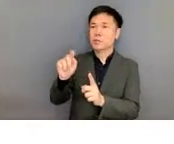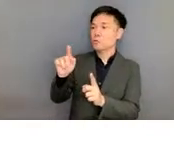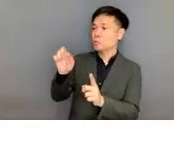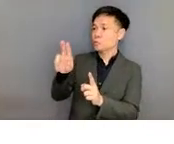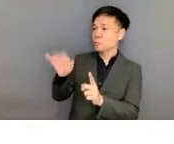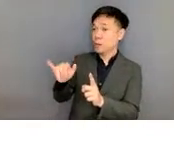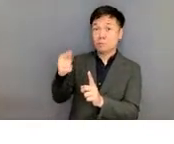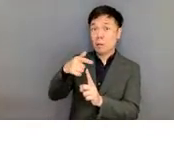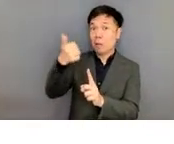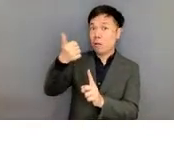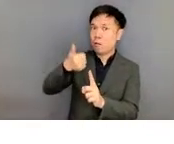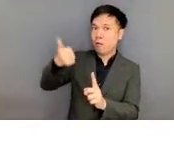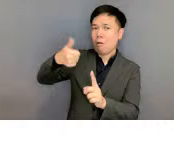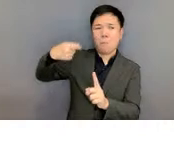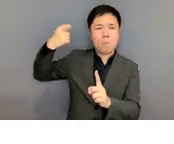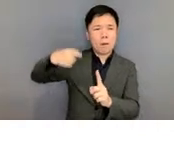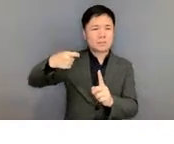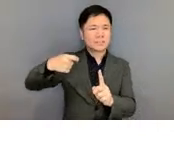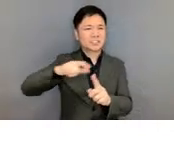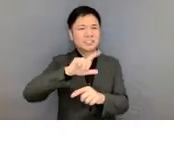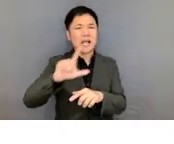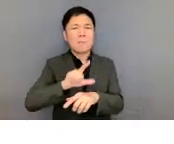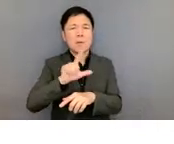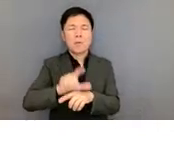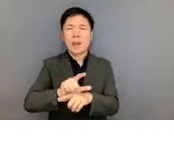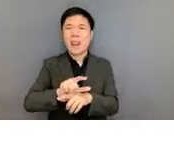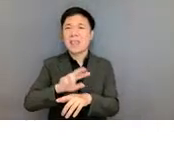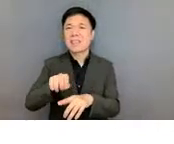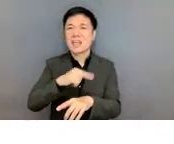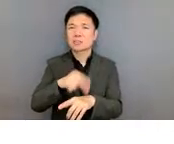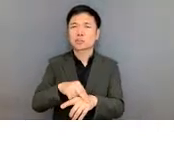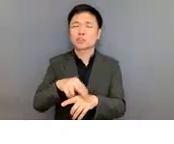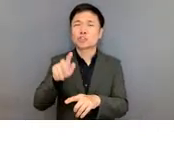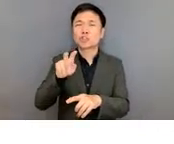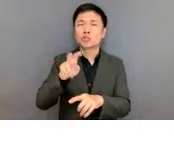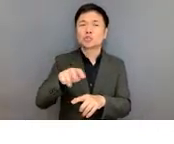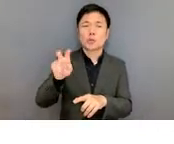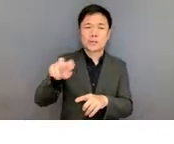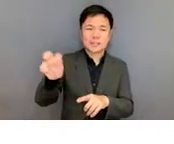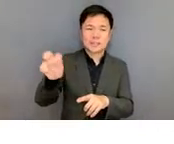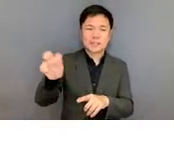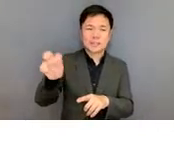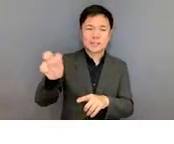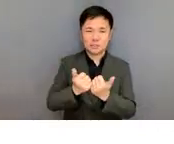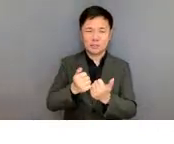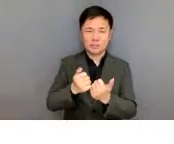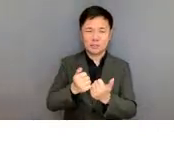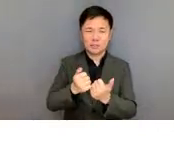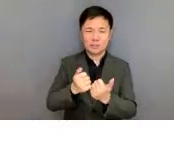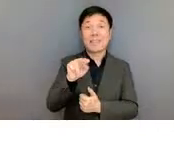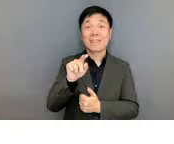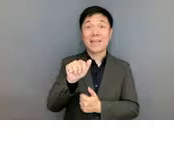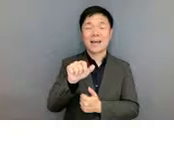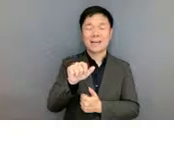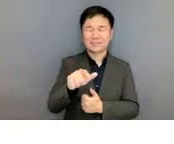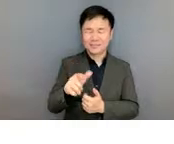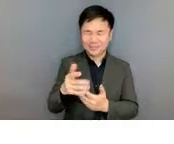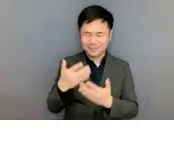Tourism Association, and I'm really pleased to pass over to you, May. Thank you so much. It's a delight to have you with